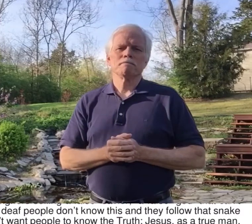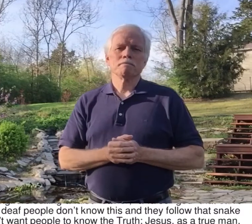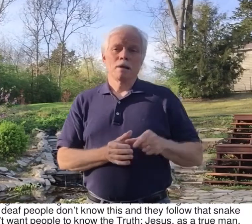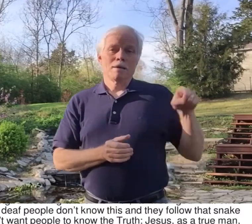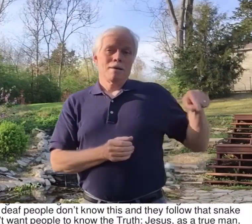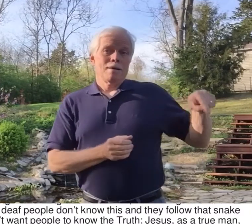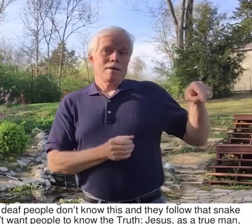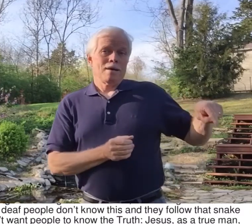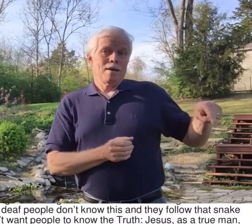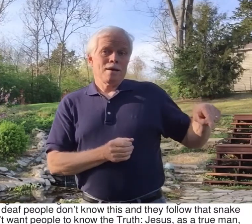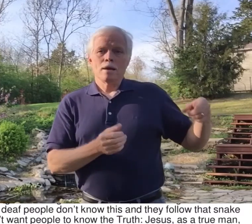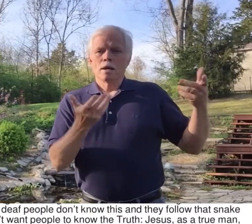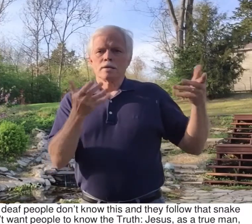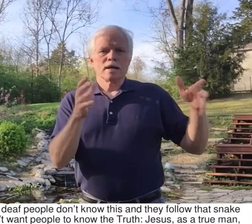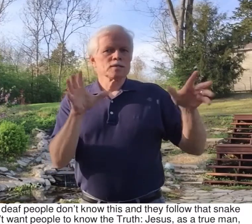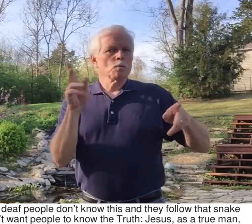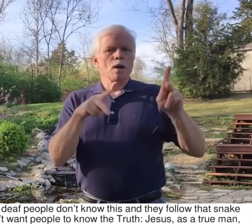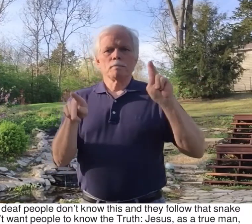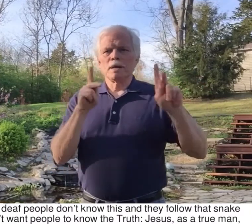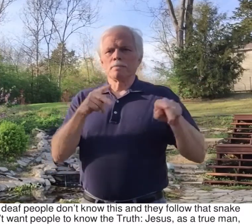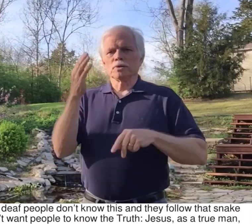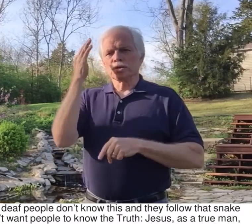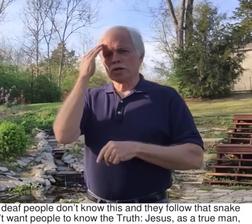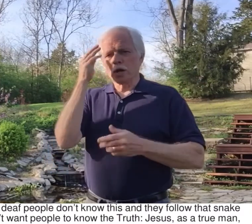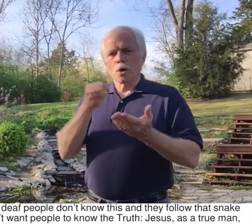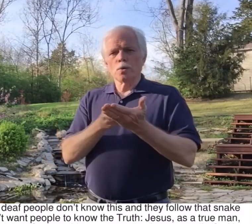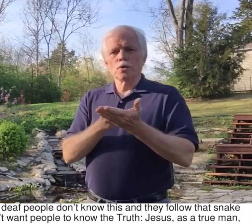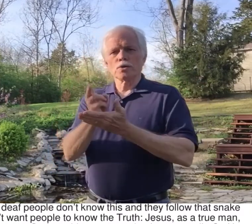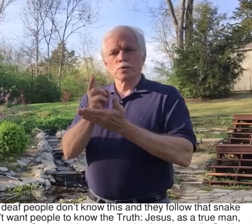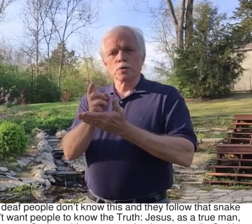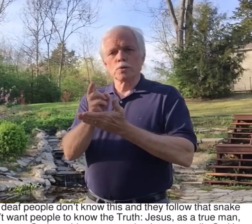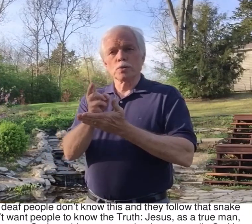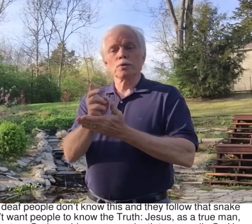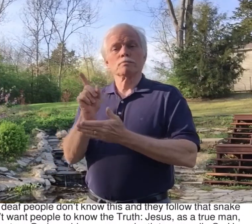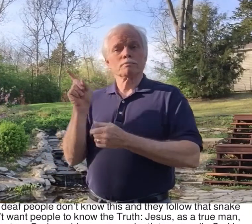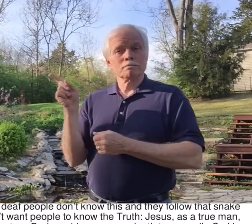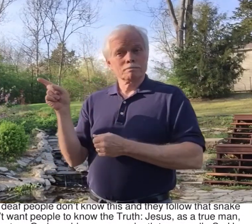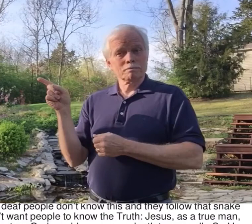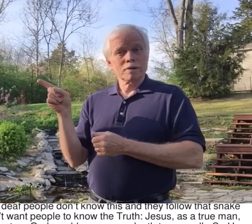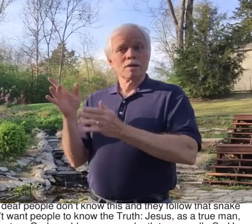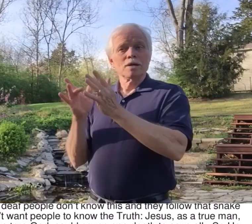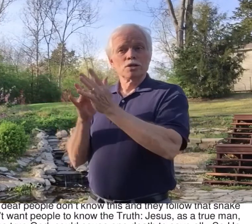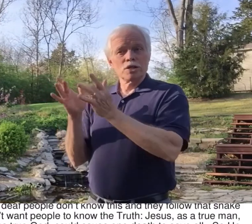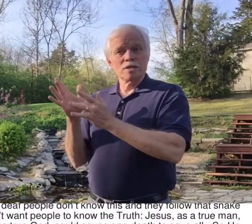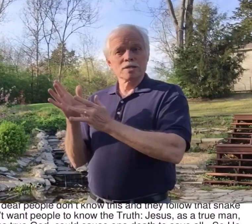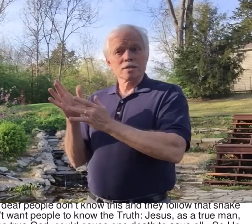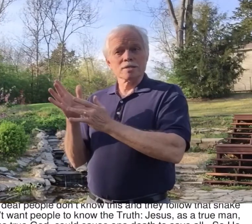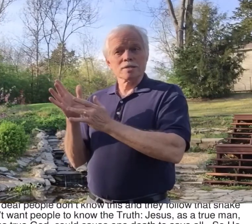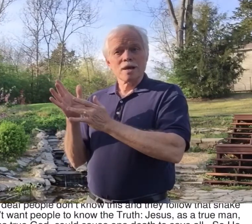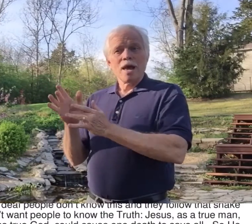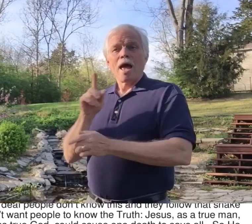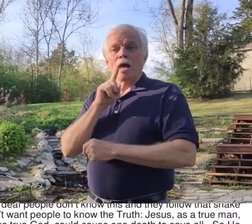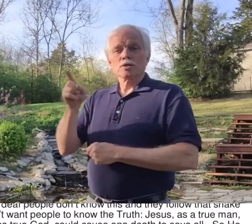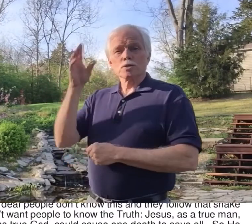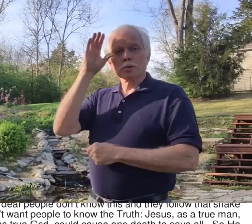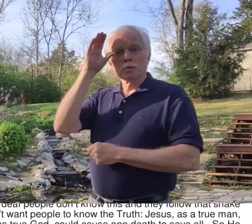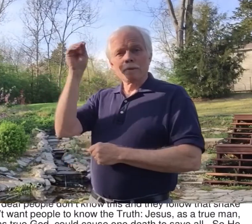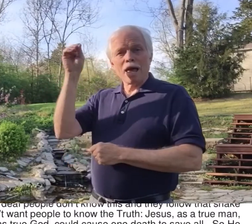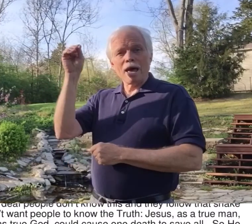He doesn't want people to know the truth. Jesus as true man